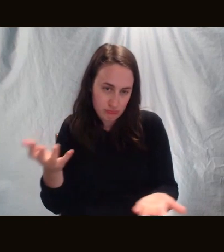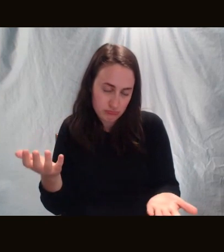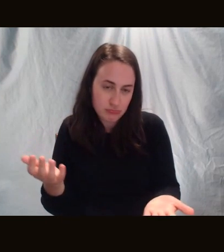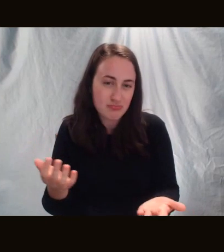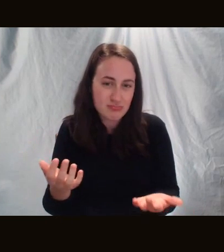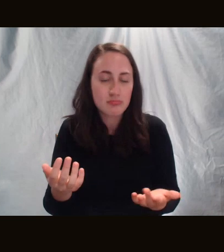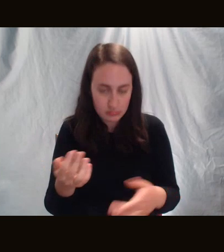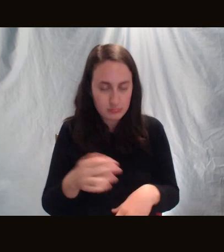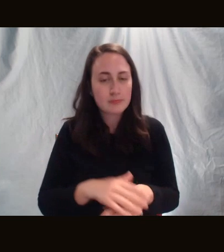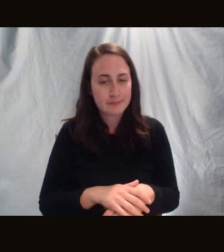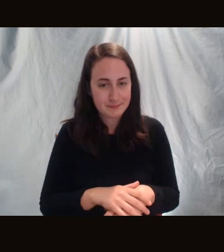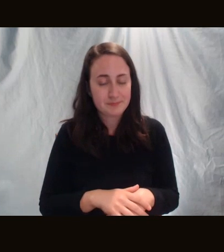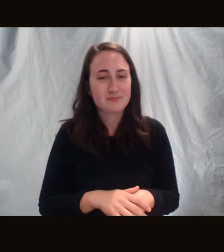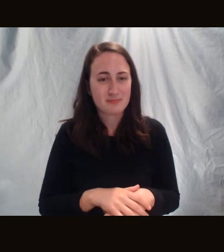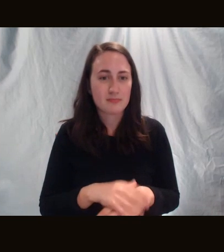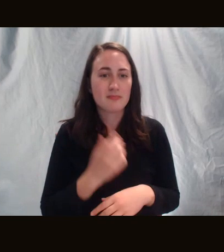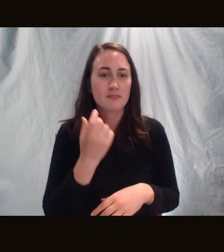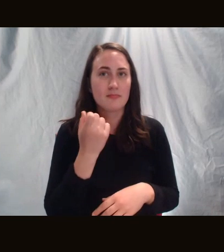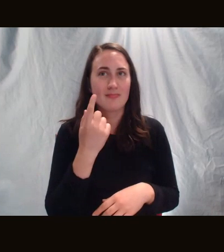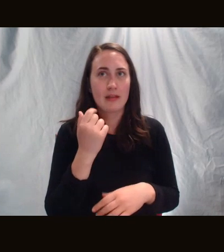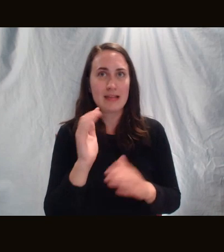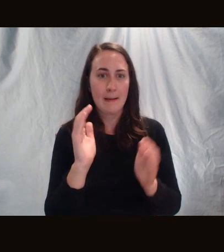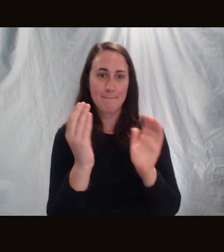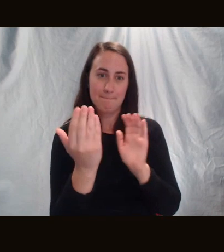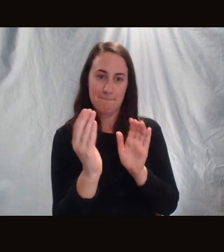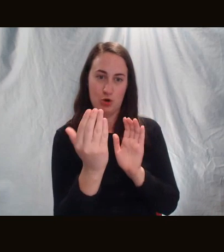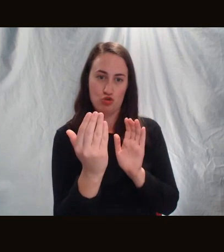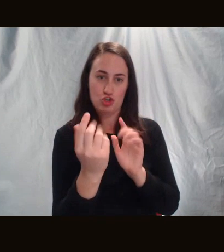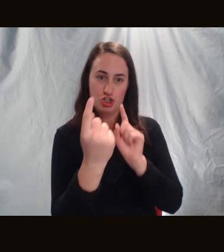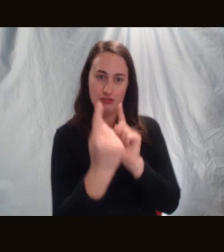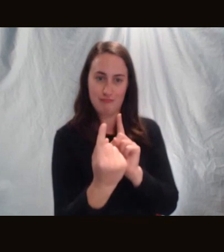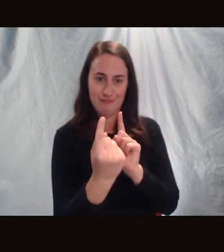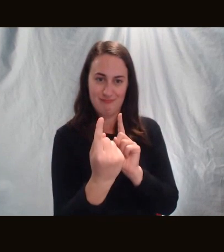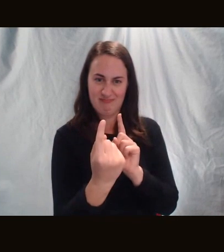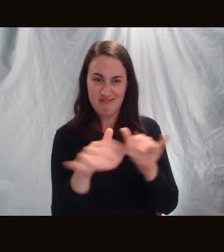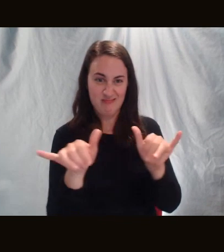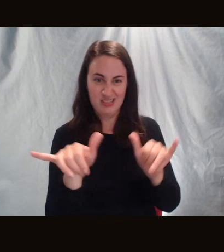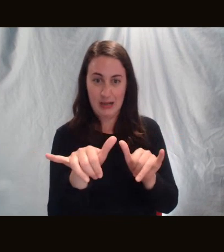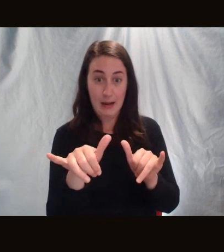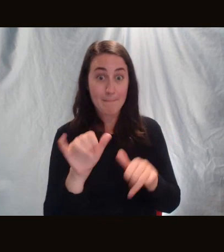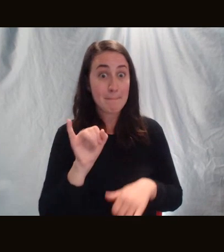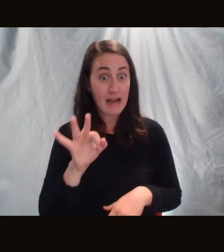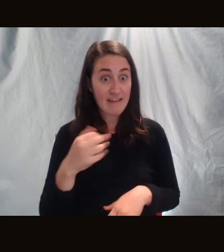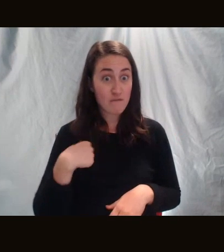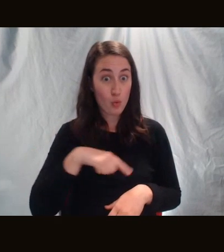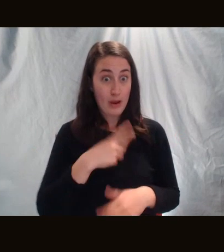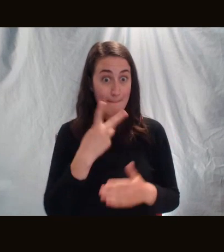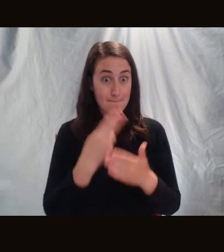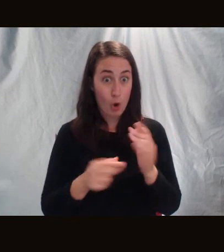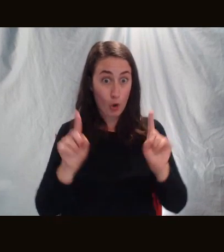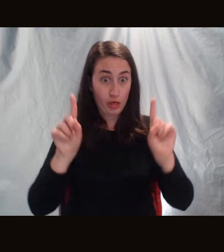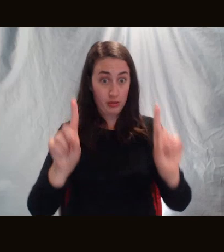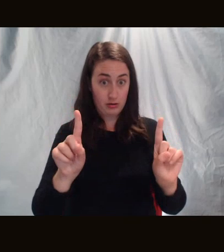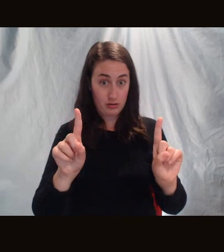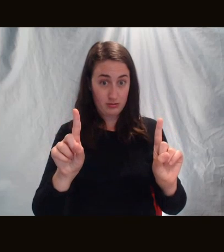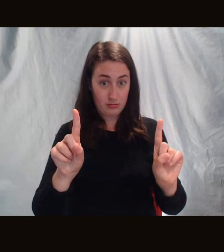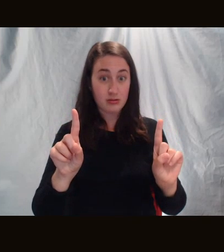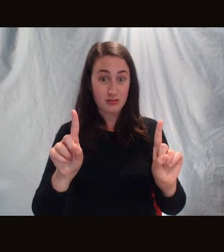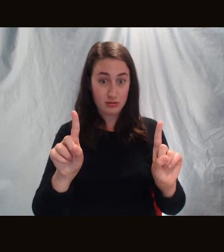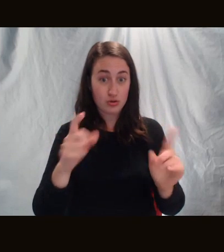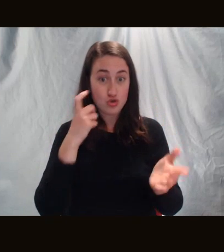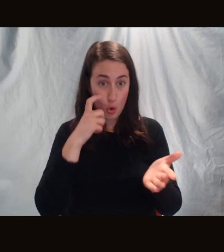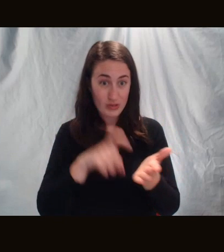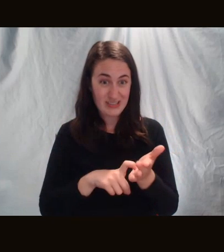facing each other, it has that mirror image effect. But if we were both to face this direction real quick, just so you see it, we have 1